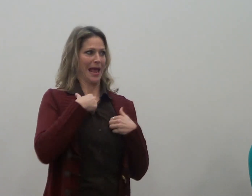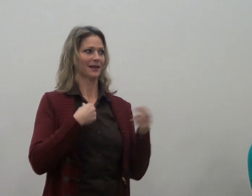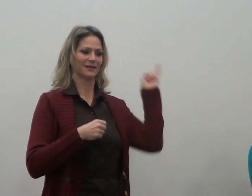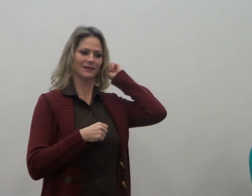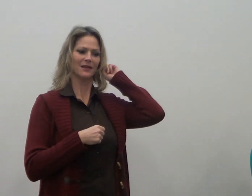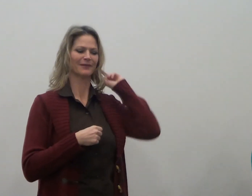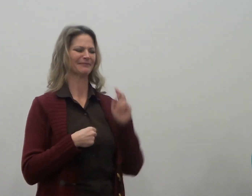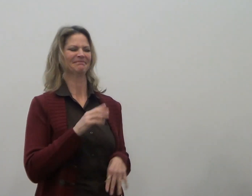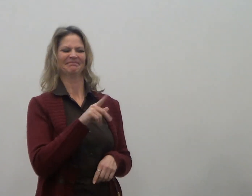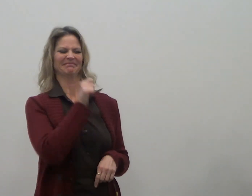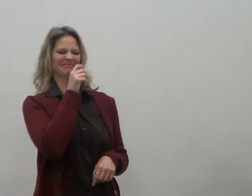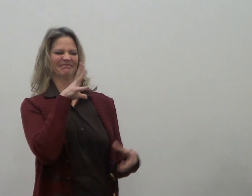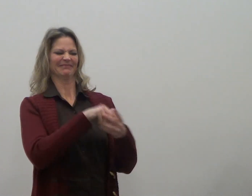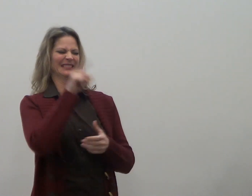offensive.